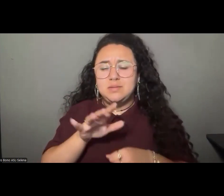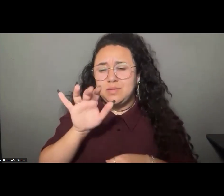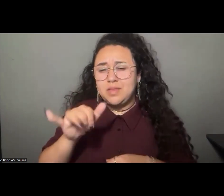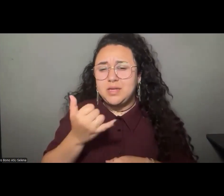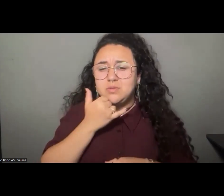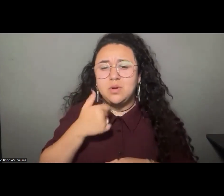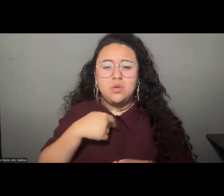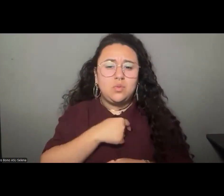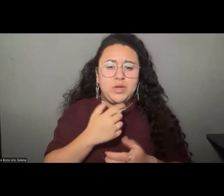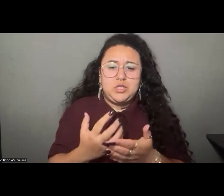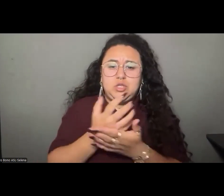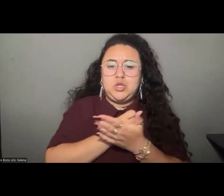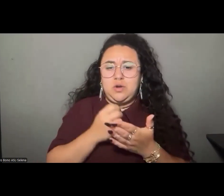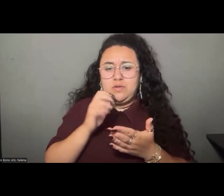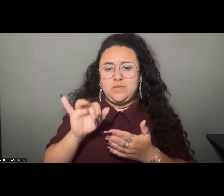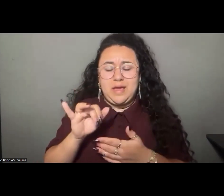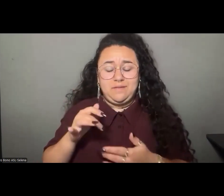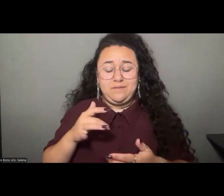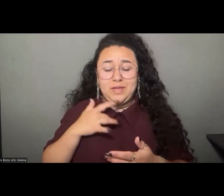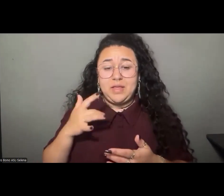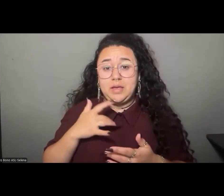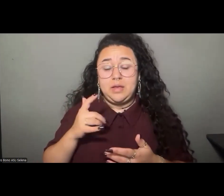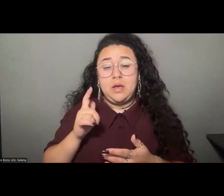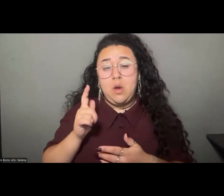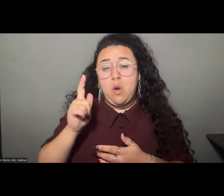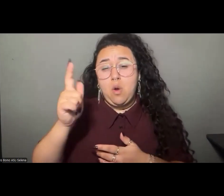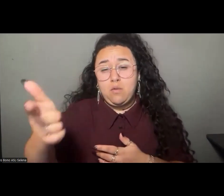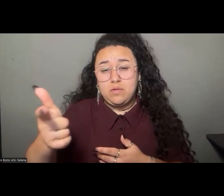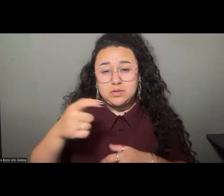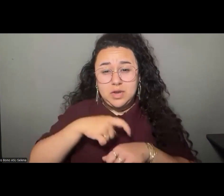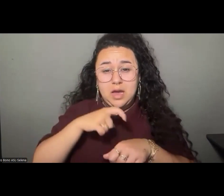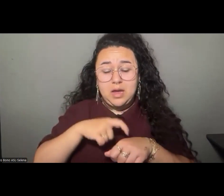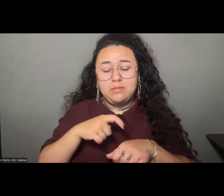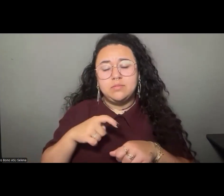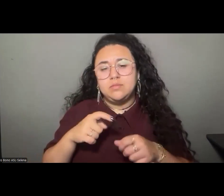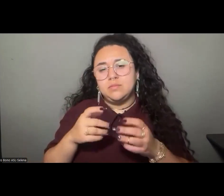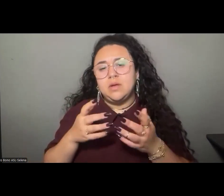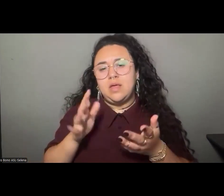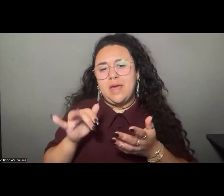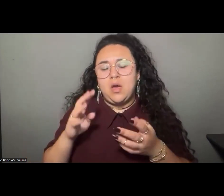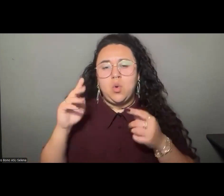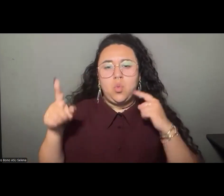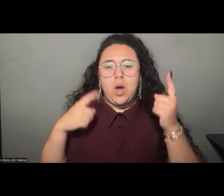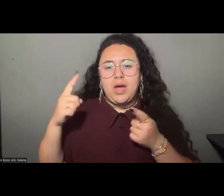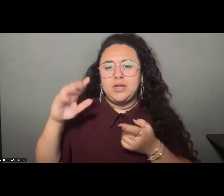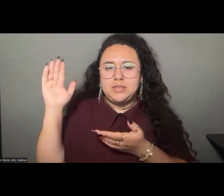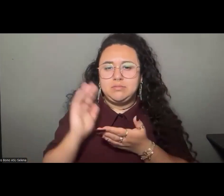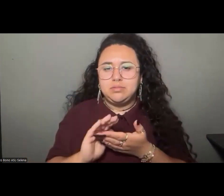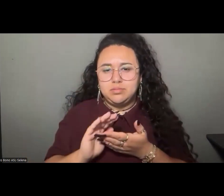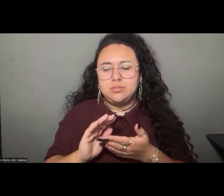that wildness can go away and there can start to be a sense of orthodoxy, that there's this method, that there's this one way that you do